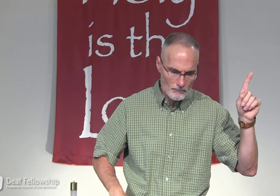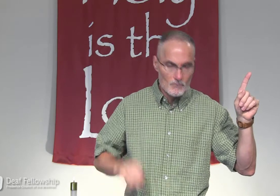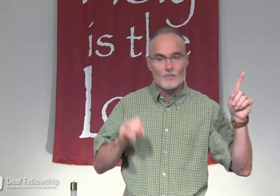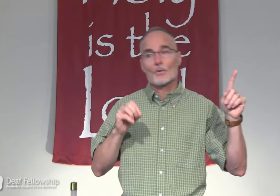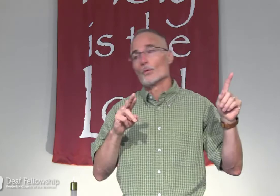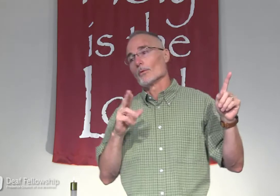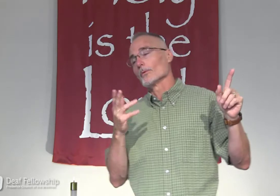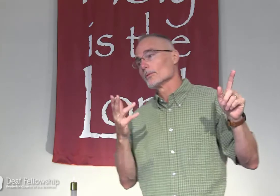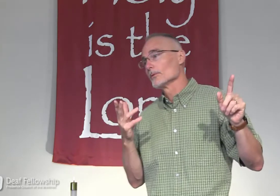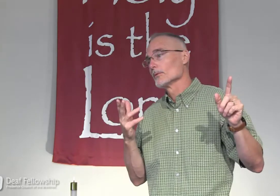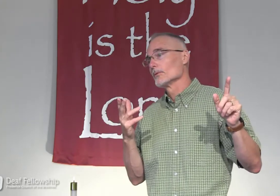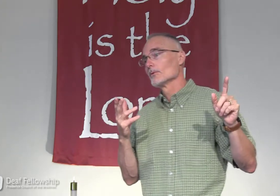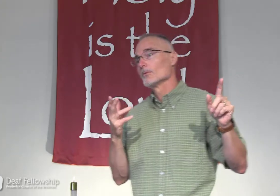better place.